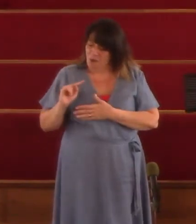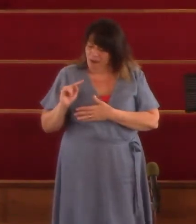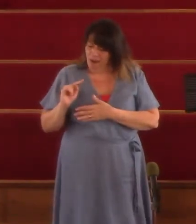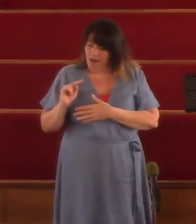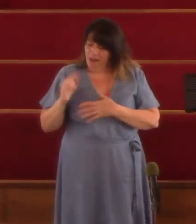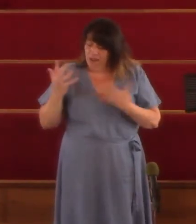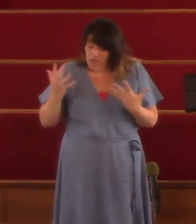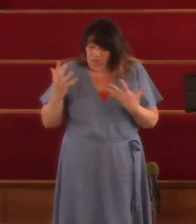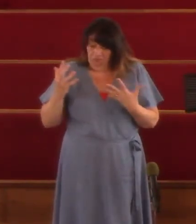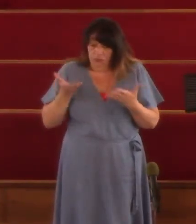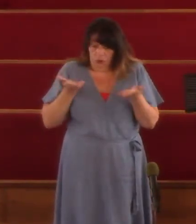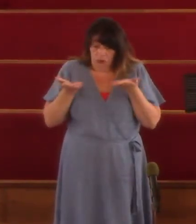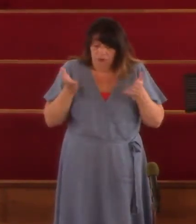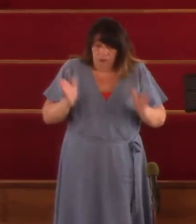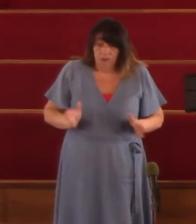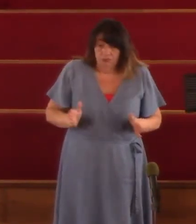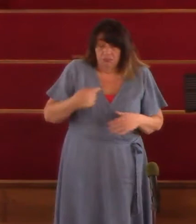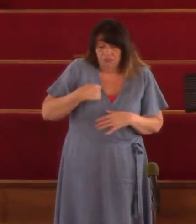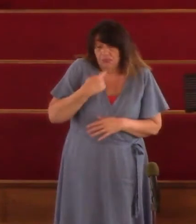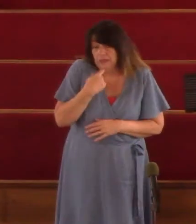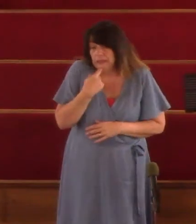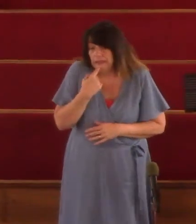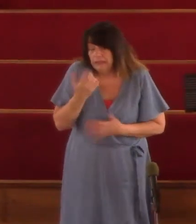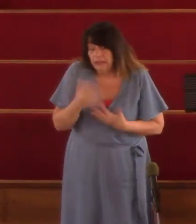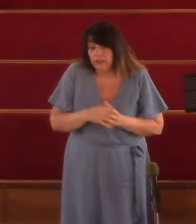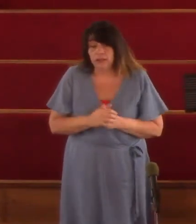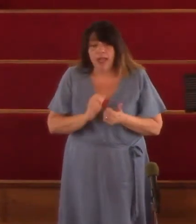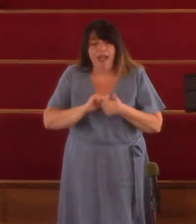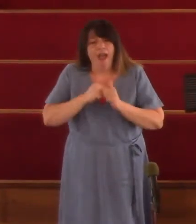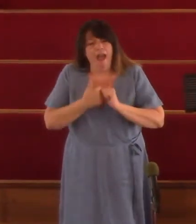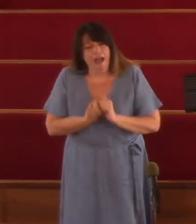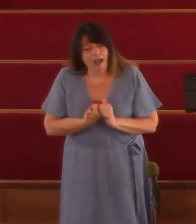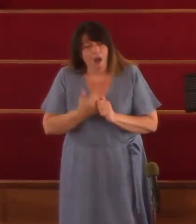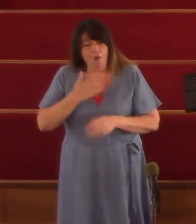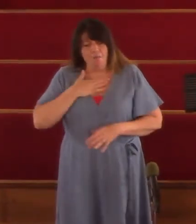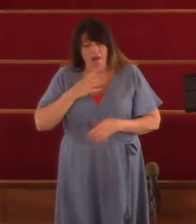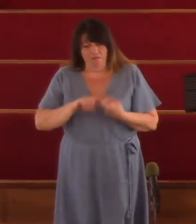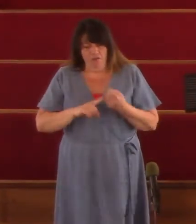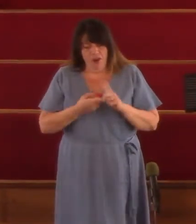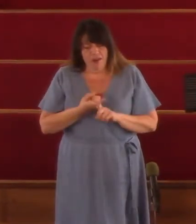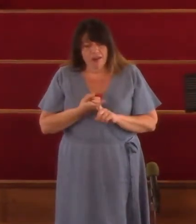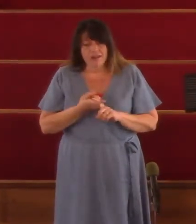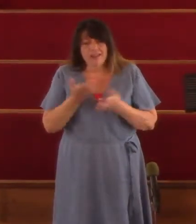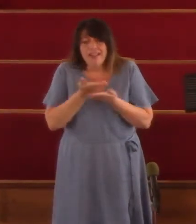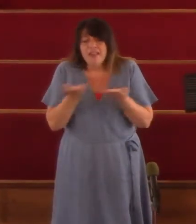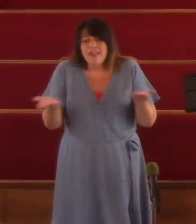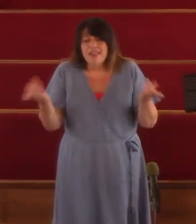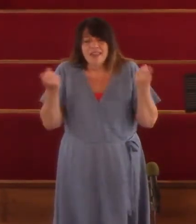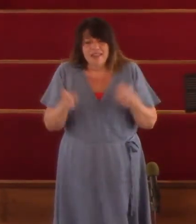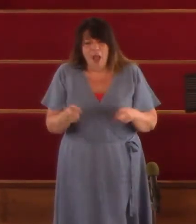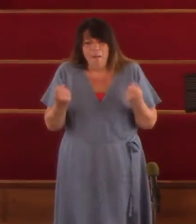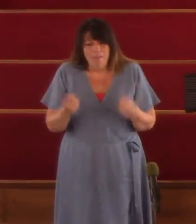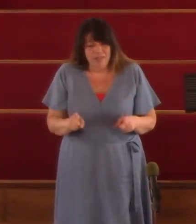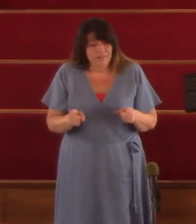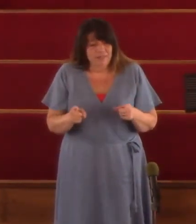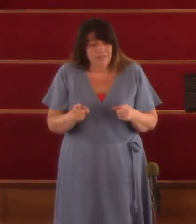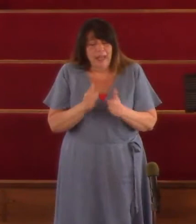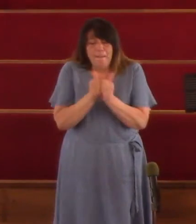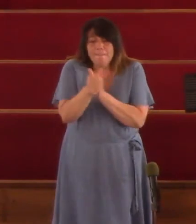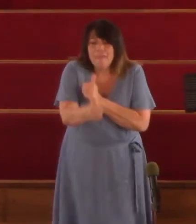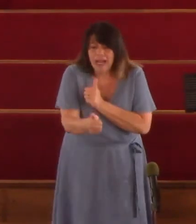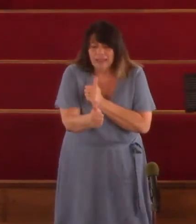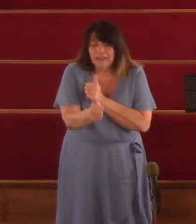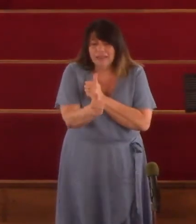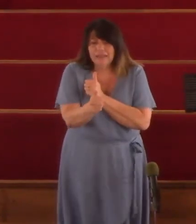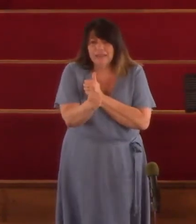God. But I began to think this morning of how that, my friends, things are happening. I thought of things past. Of how that,